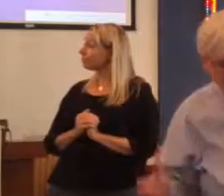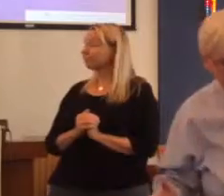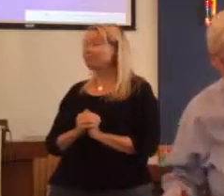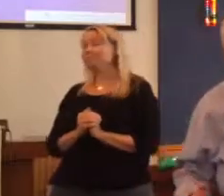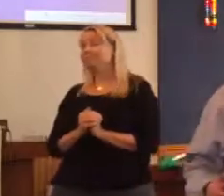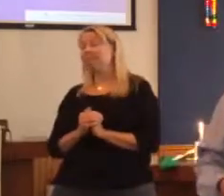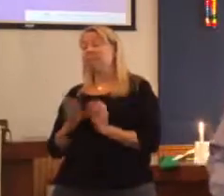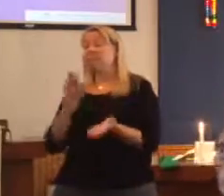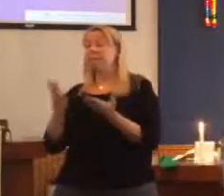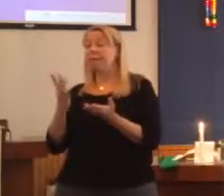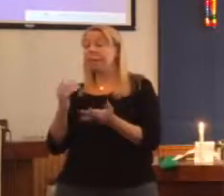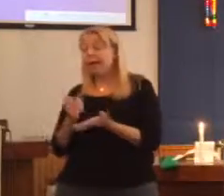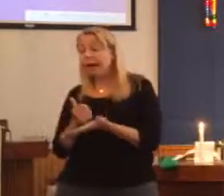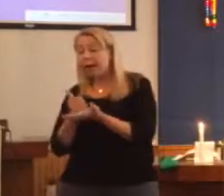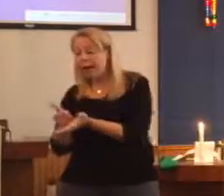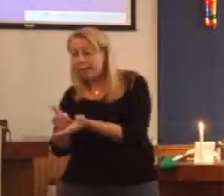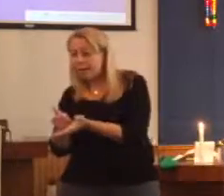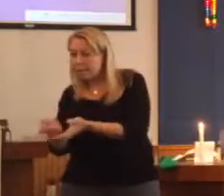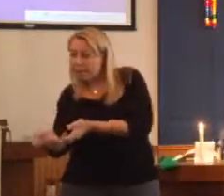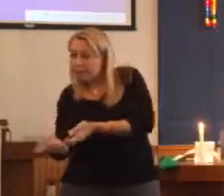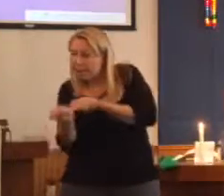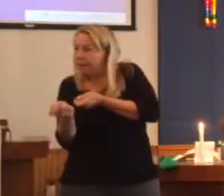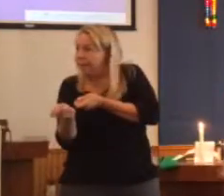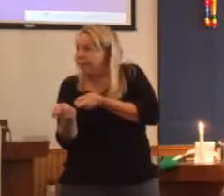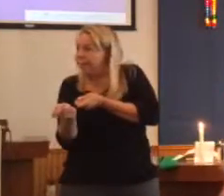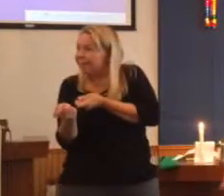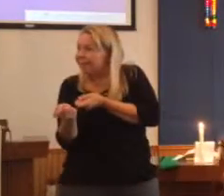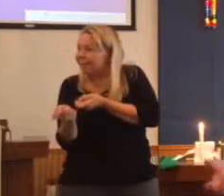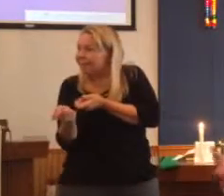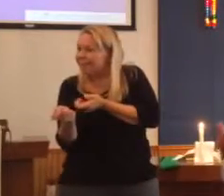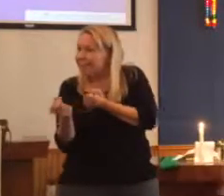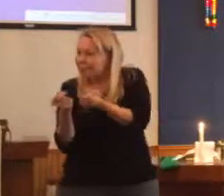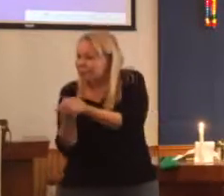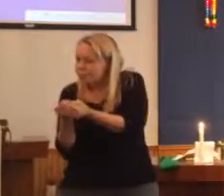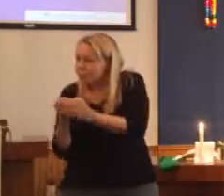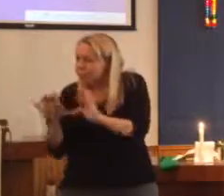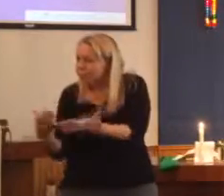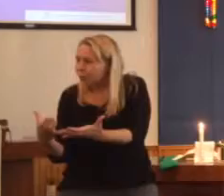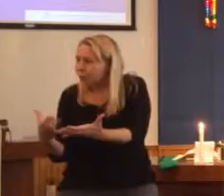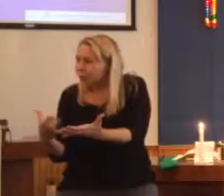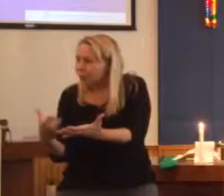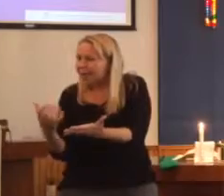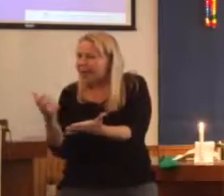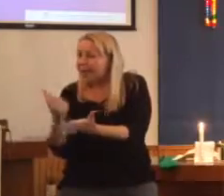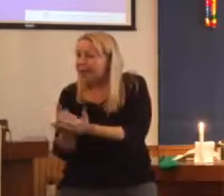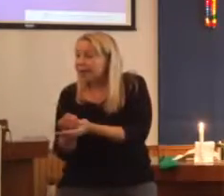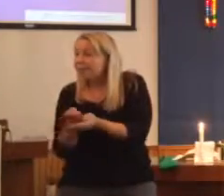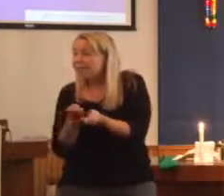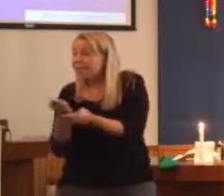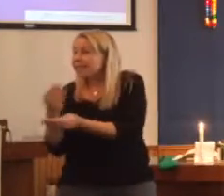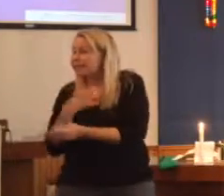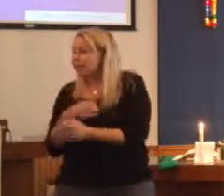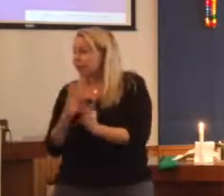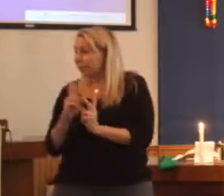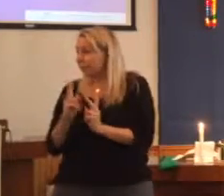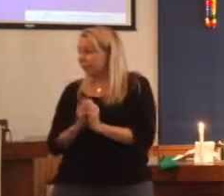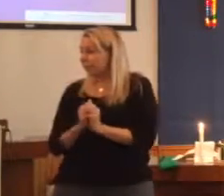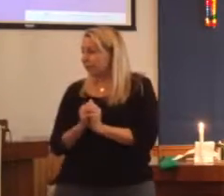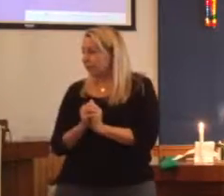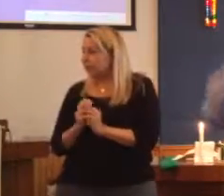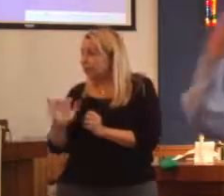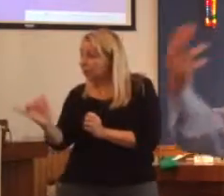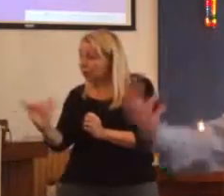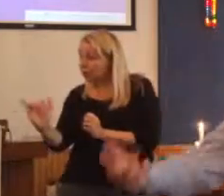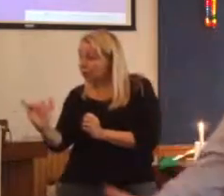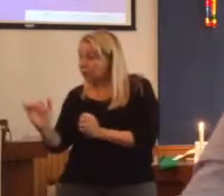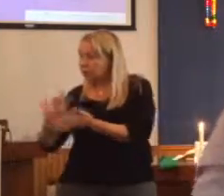Maybe it means that we step out and support groups who are working to feed the hungry, especially if they're also working